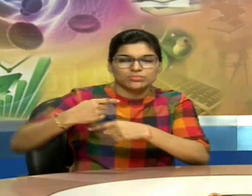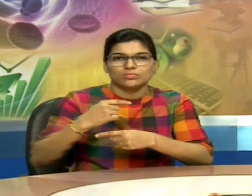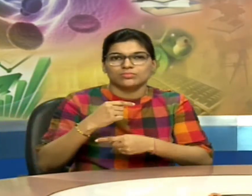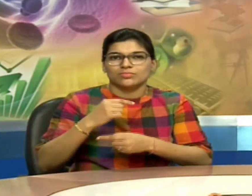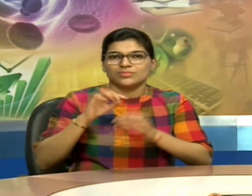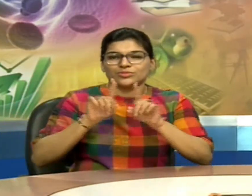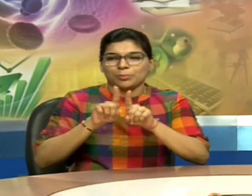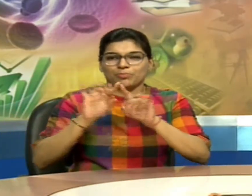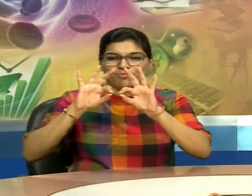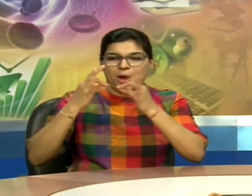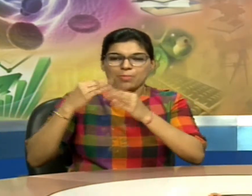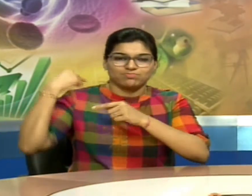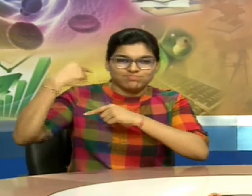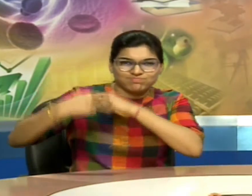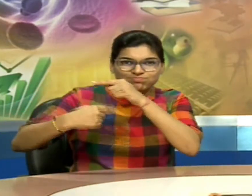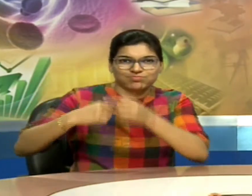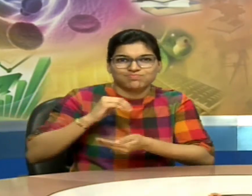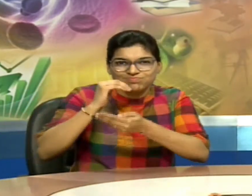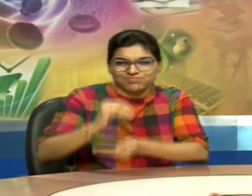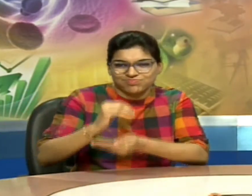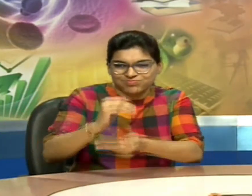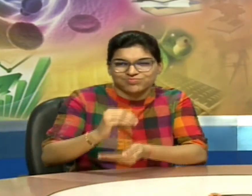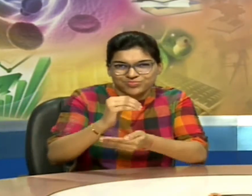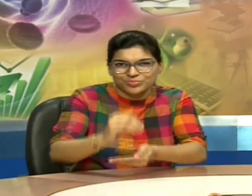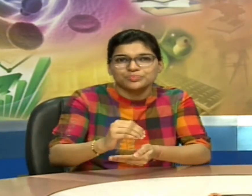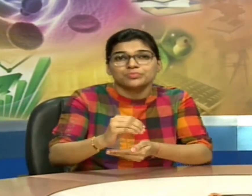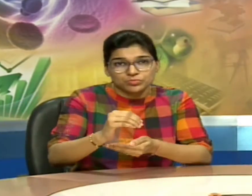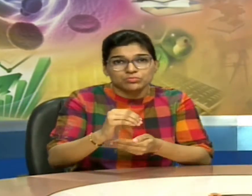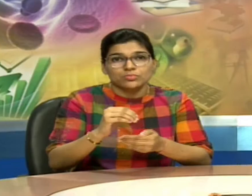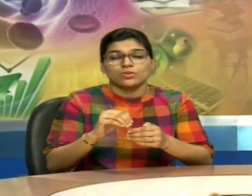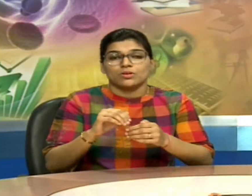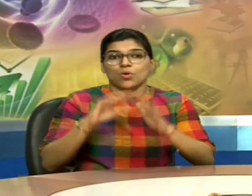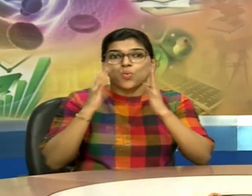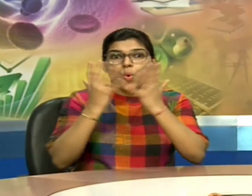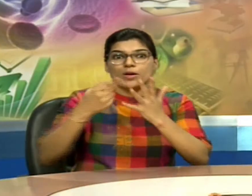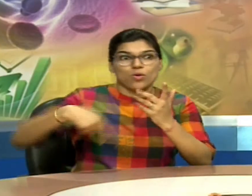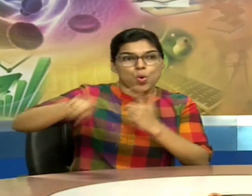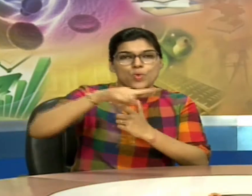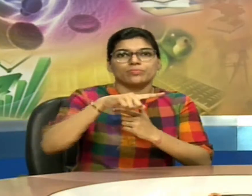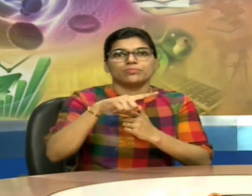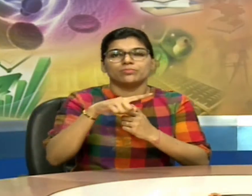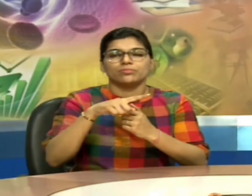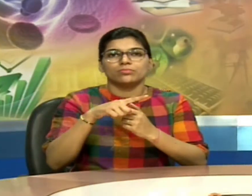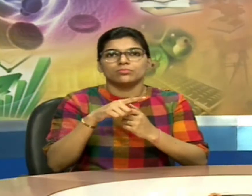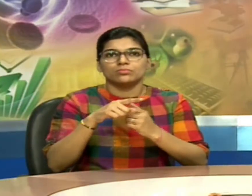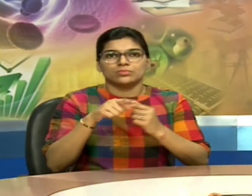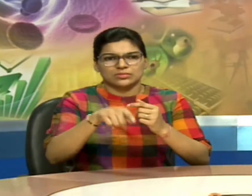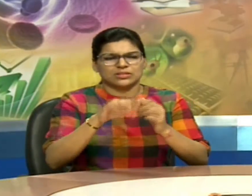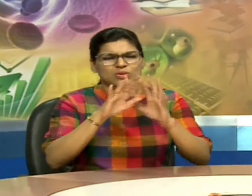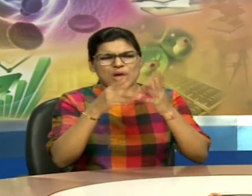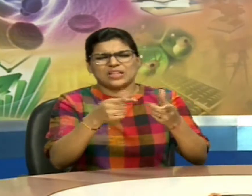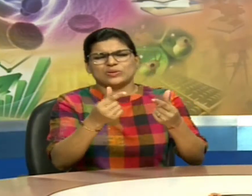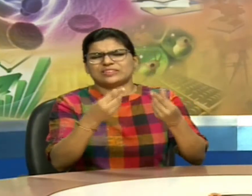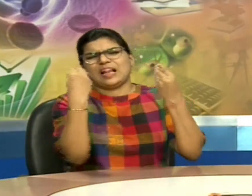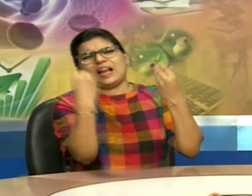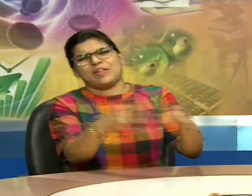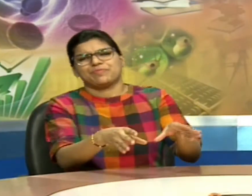And we should always try to leave the earth in a good condition for the future